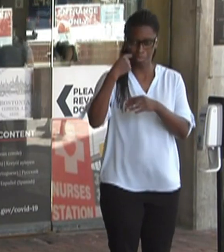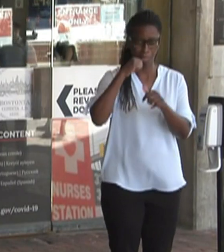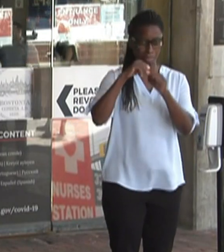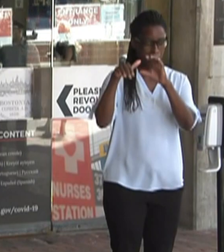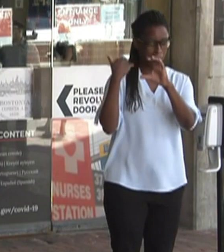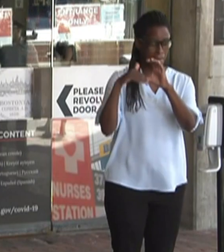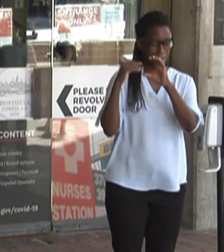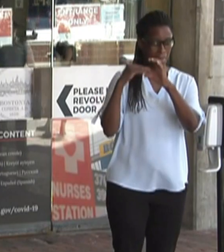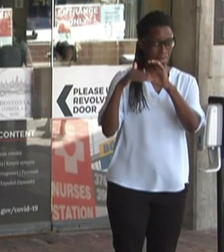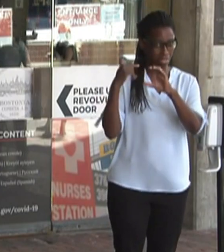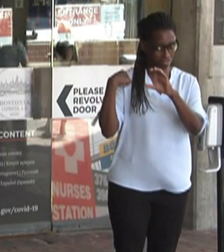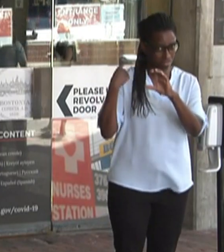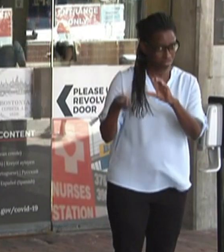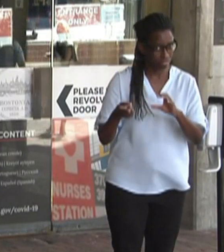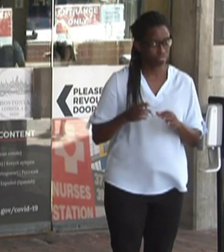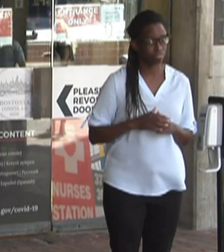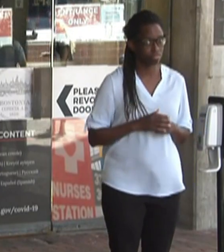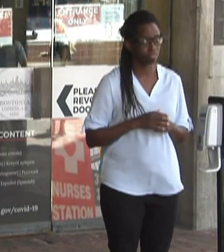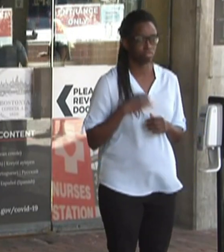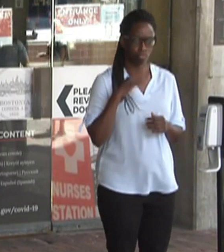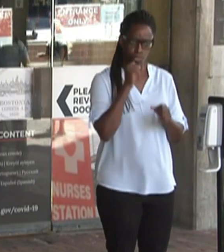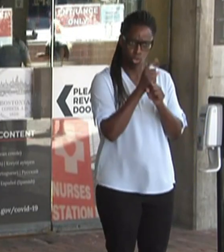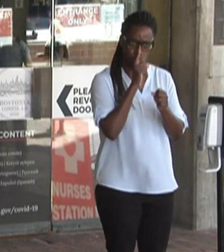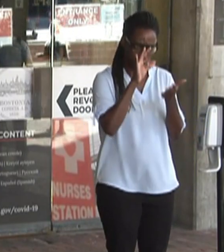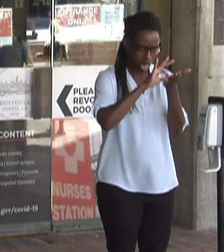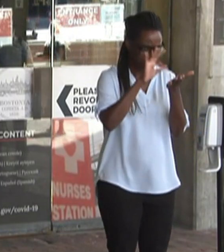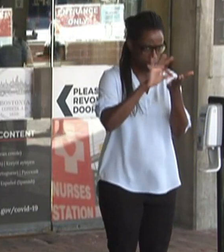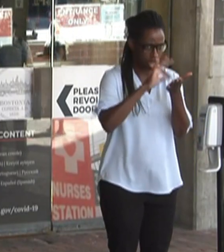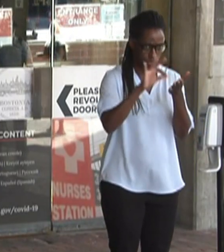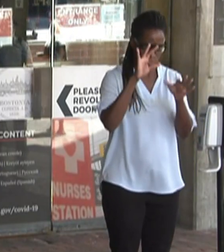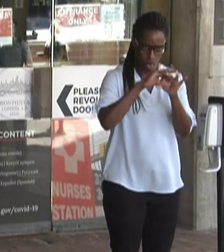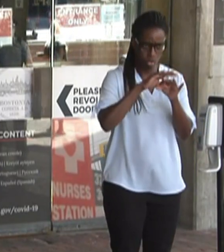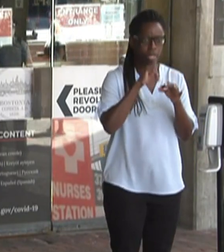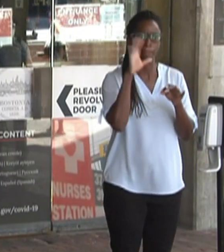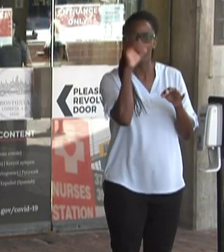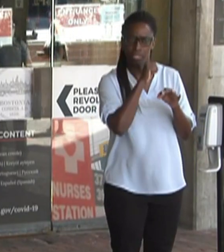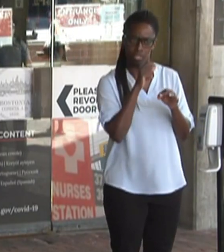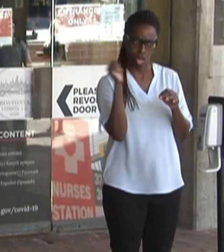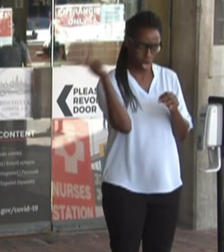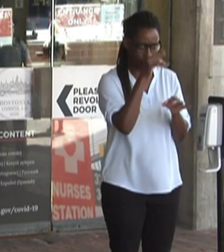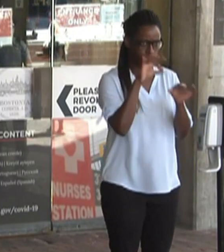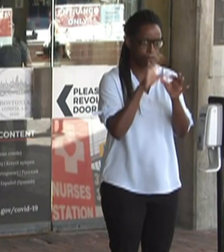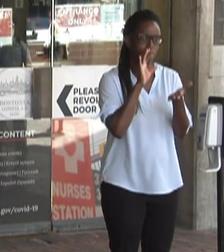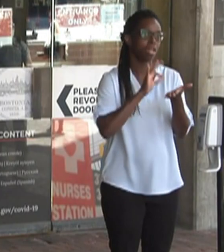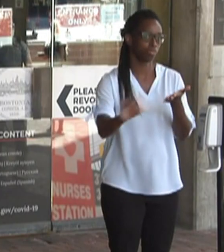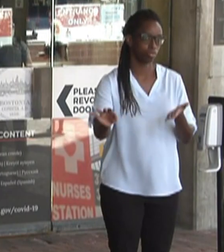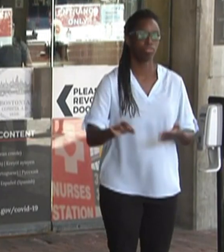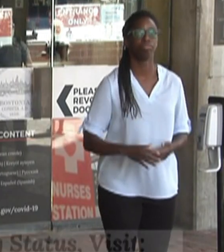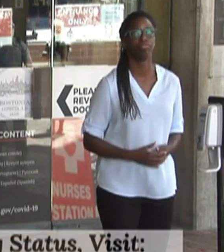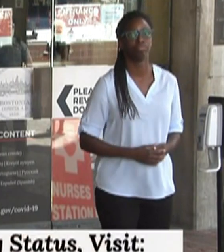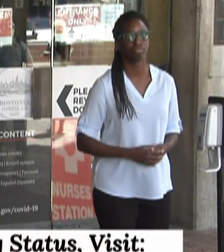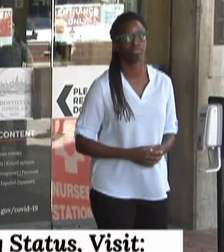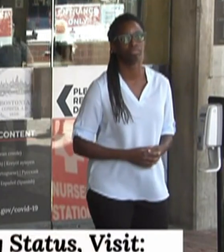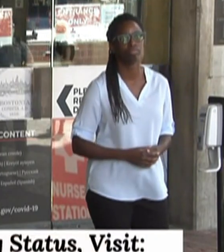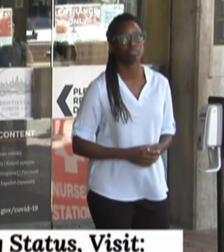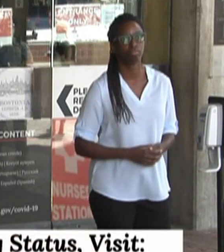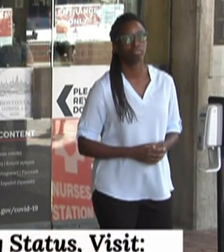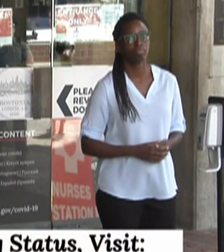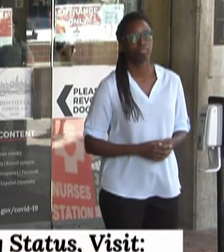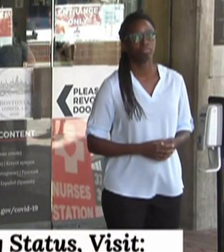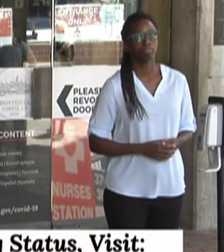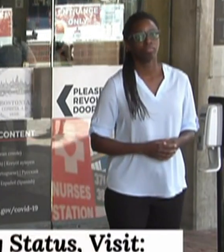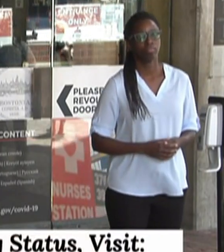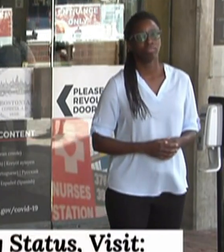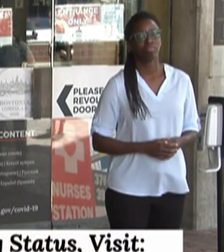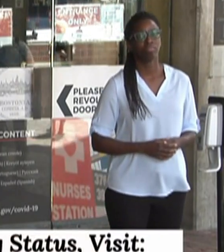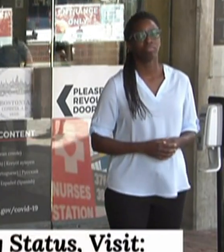count that every vote counts that's cast. But it would help a great deal to have a timeline that supports the special situation